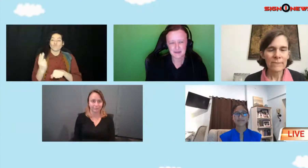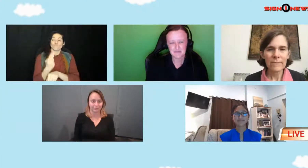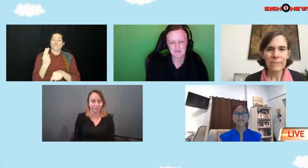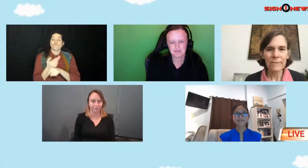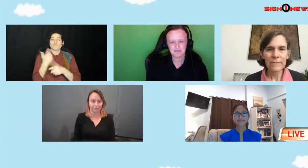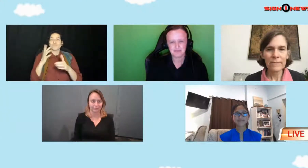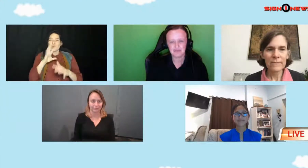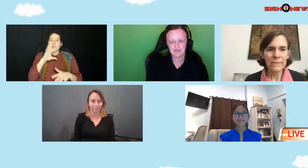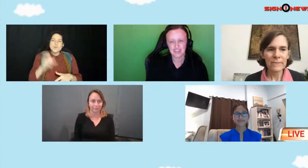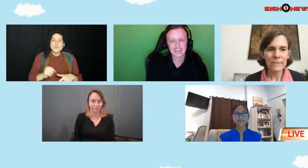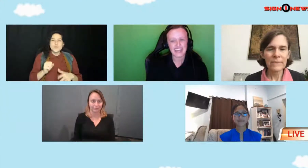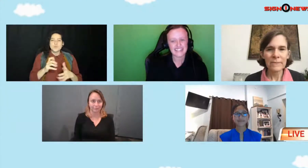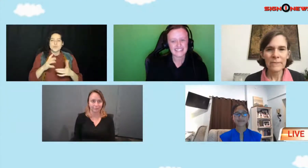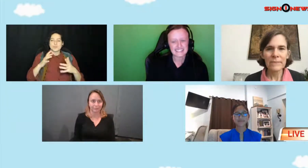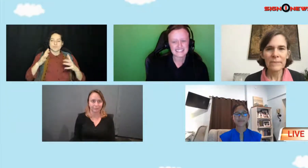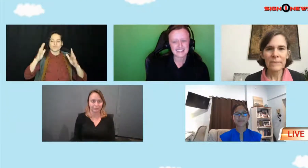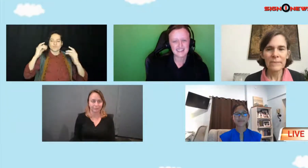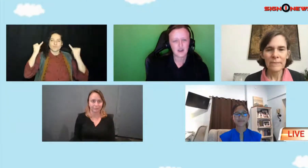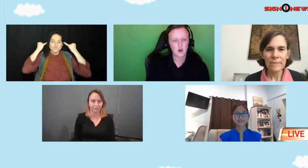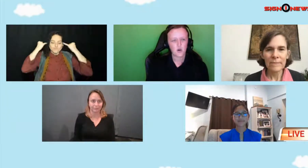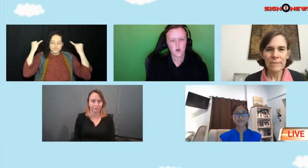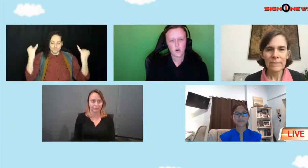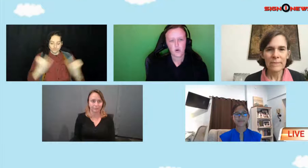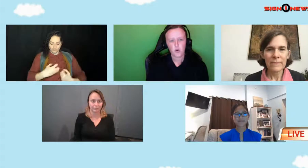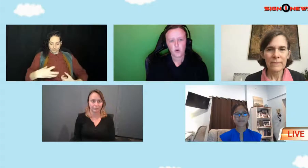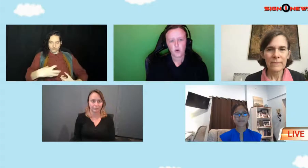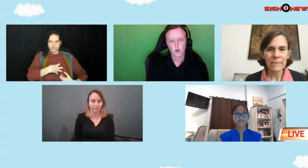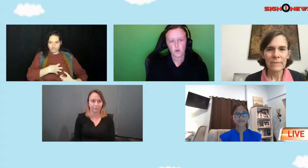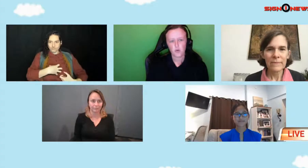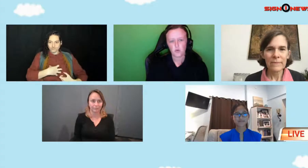tough. And Cece